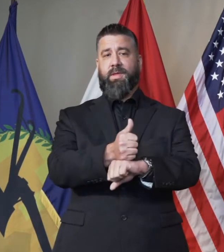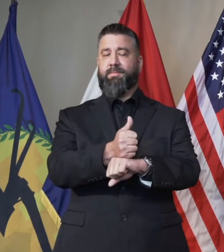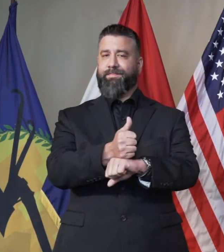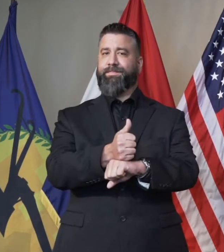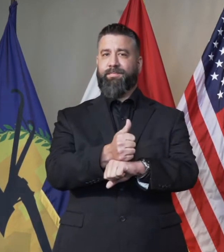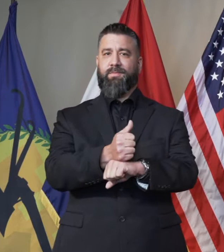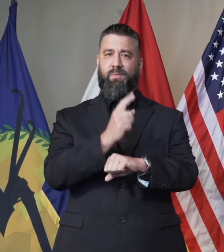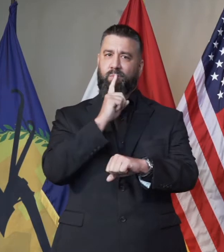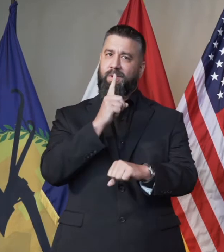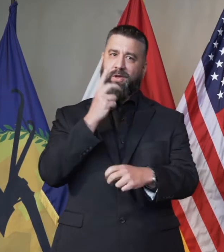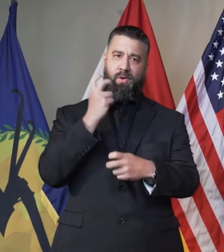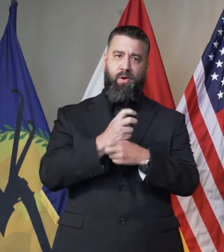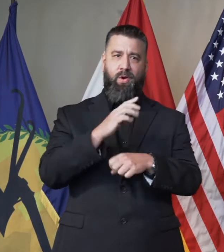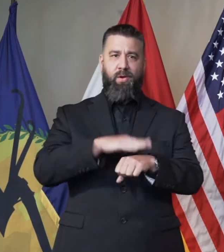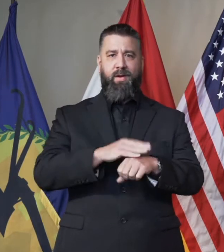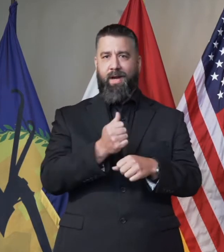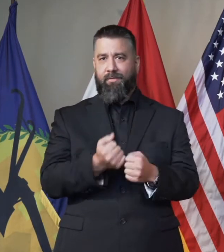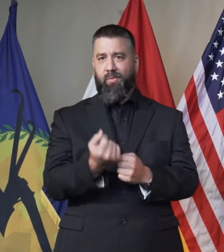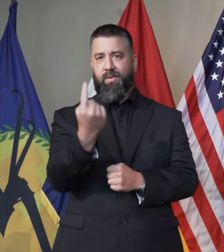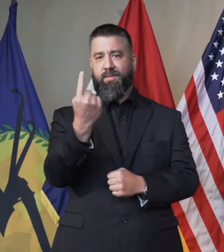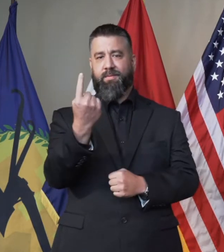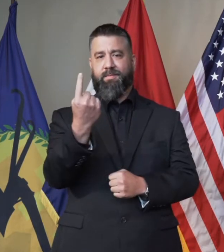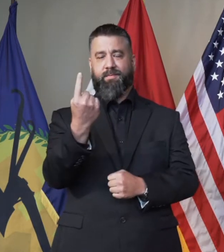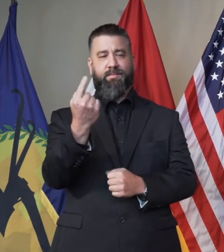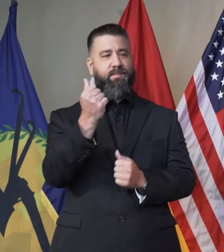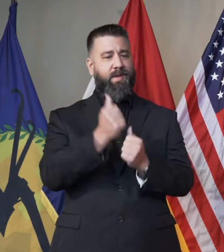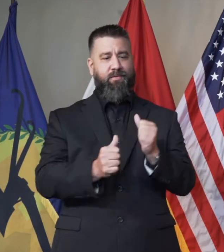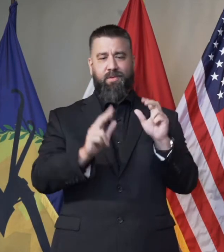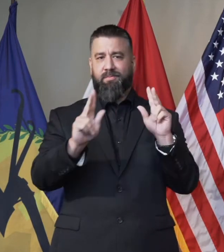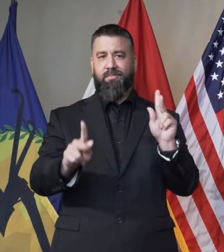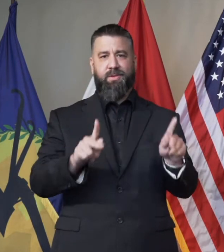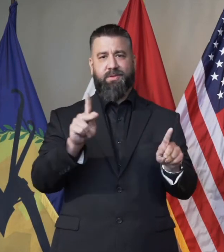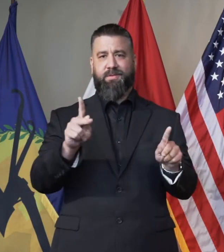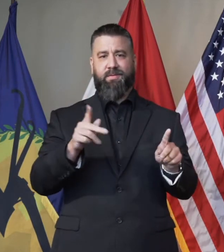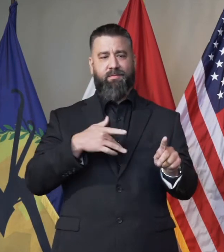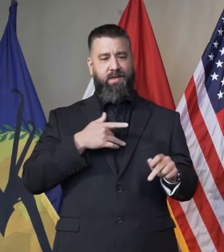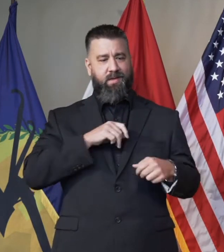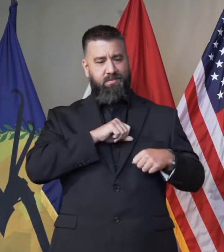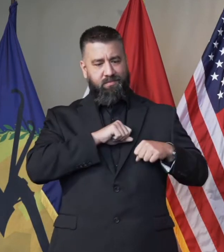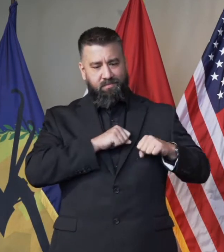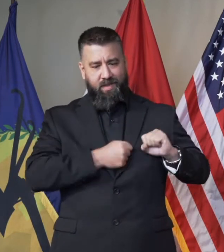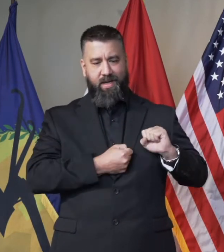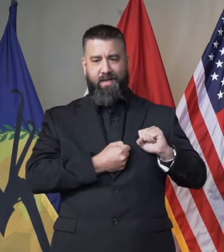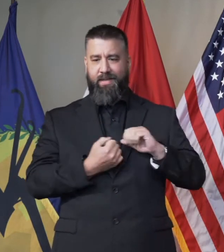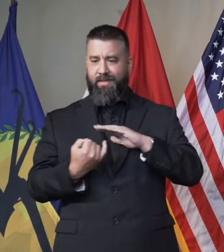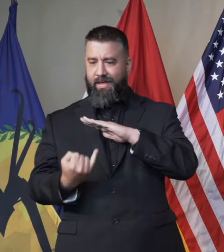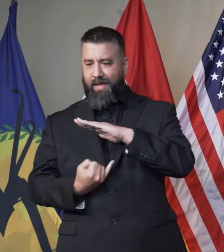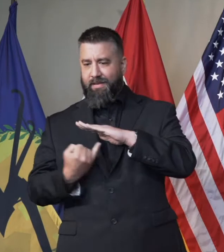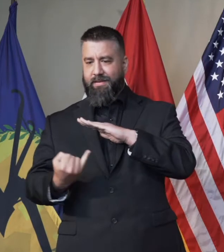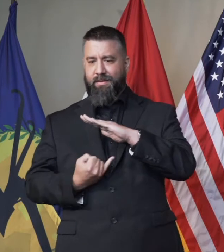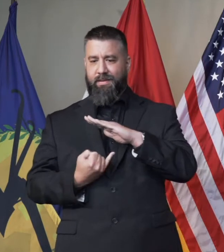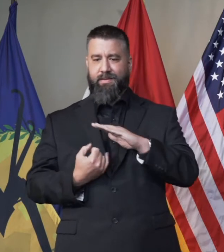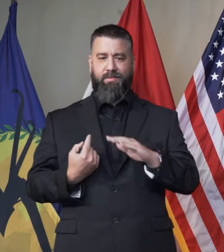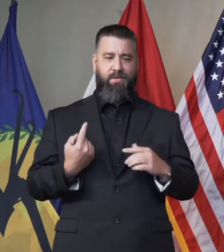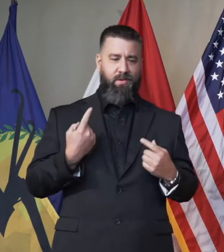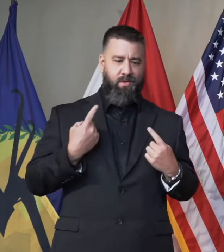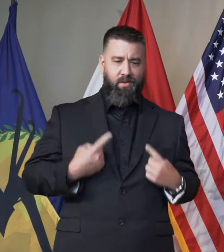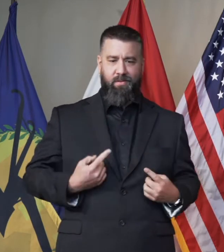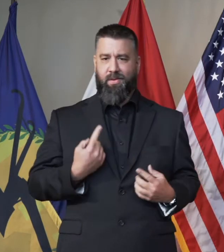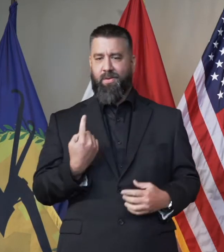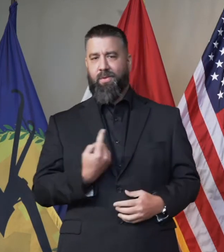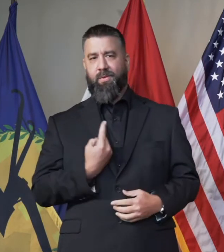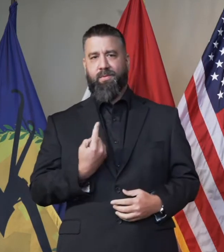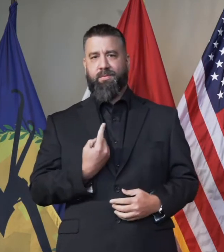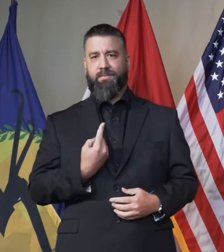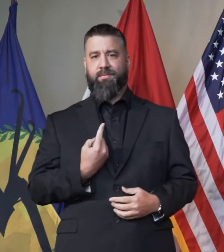hard on everyone. Not a single one of us has escaped the pain of isolation and the inability to have